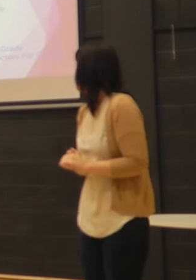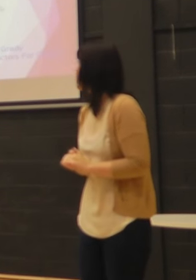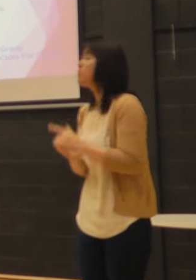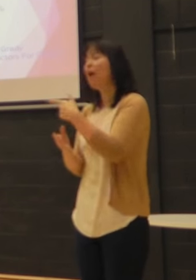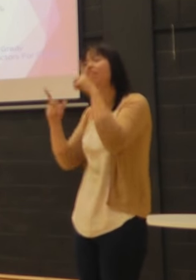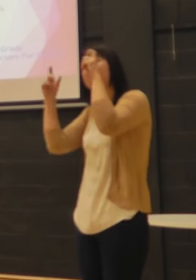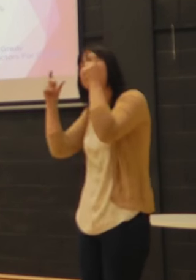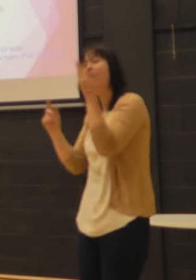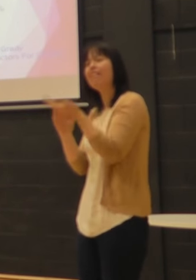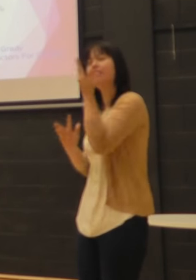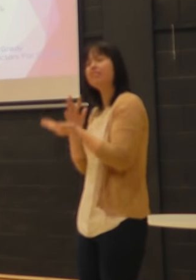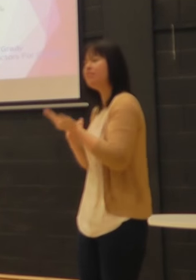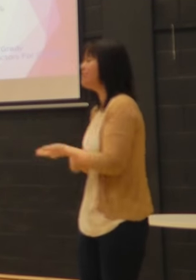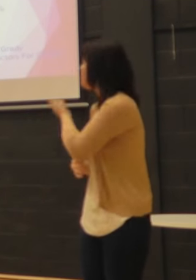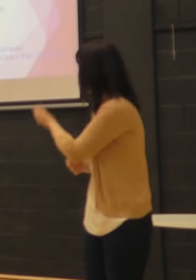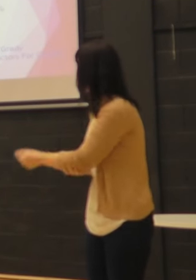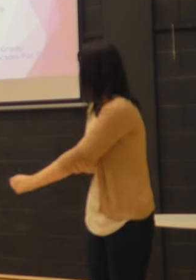show a few photographs.